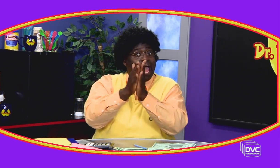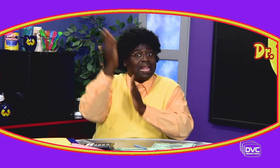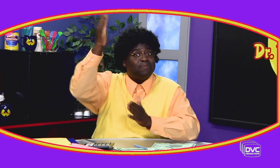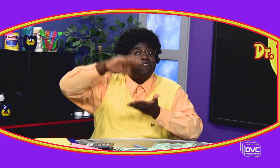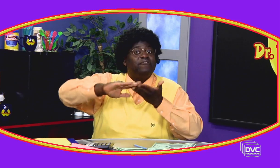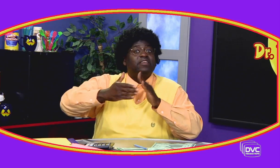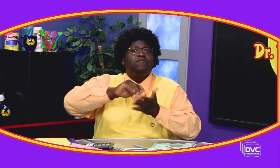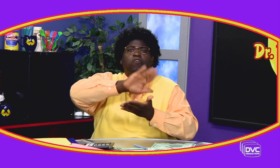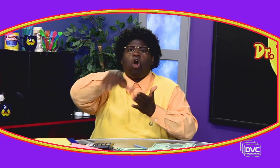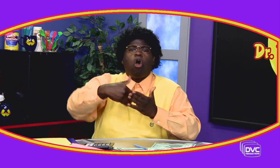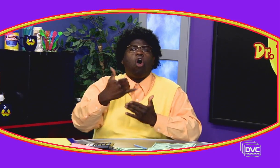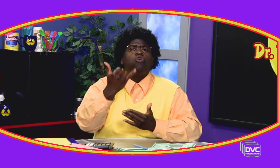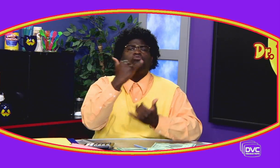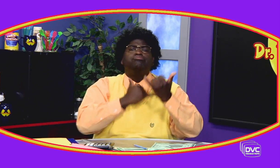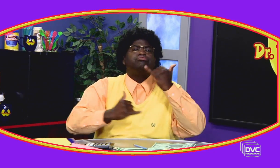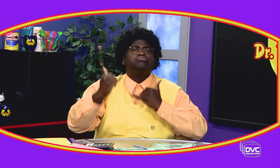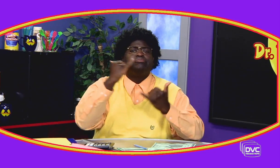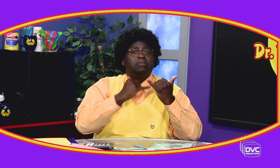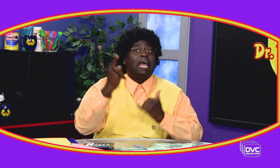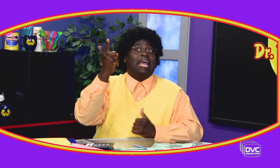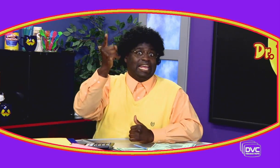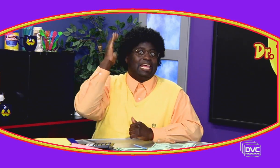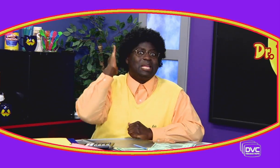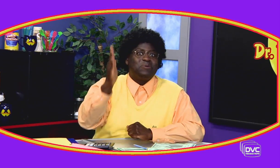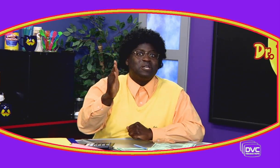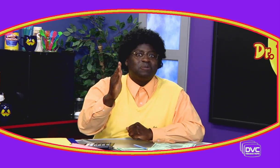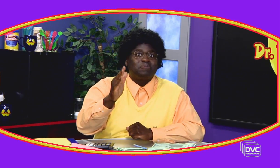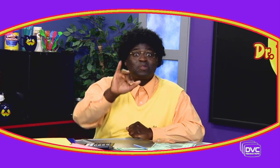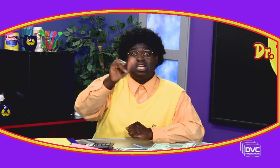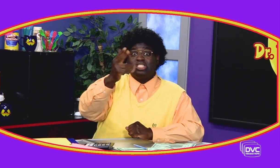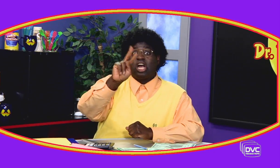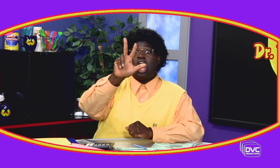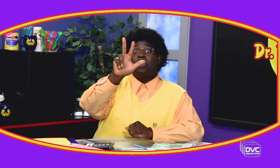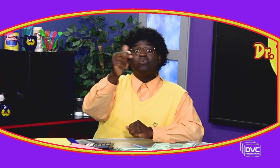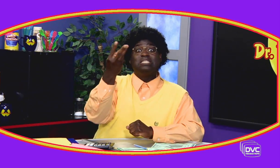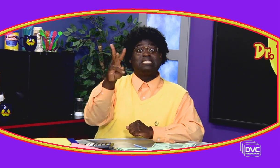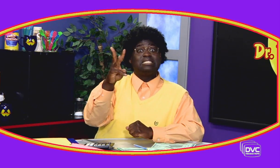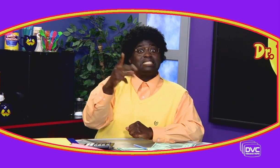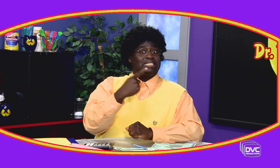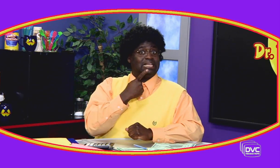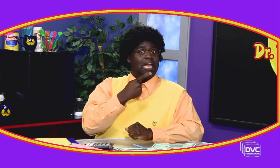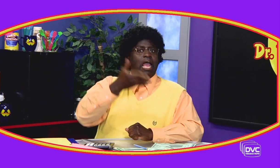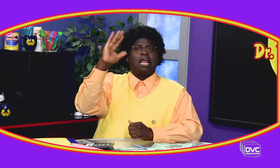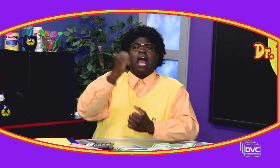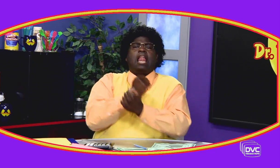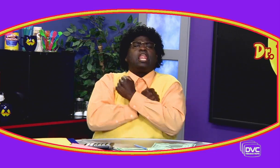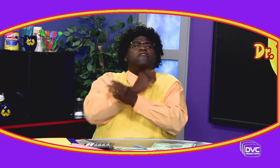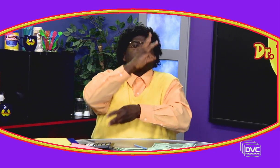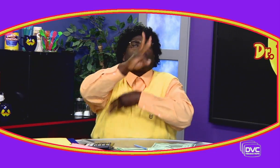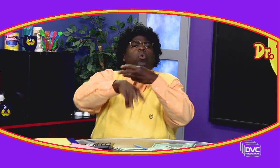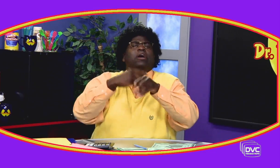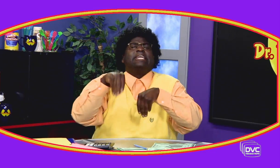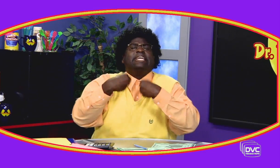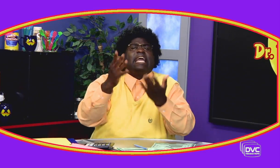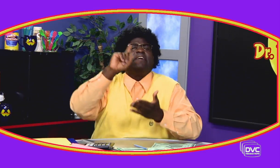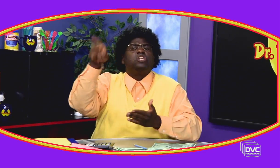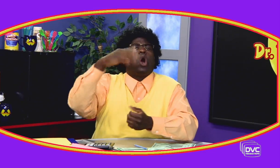second, ask him to forgive all your mistakes. And he will. John 3:16 says, God so loved the world that he gave